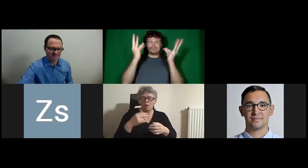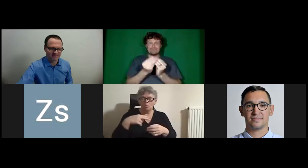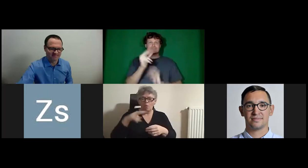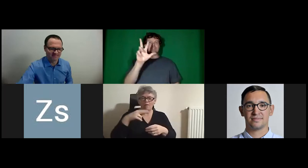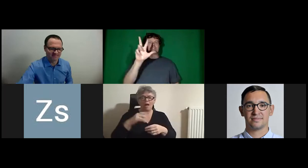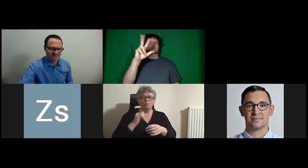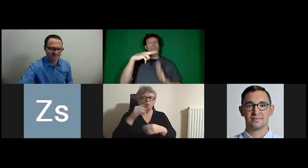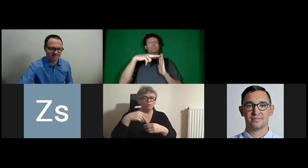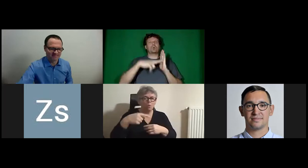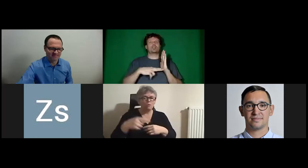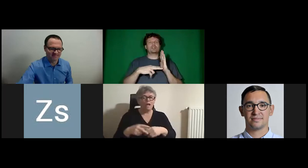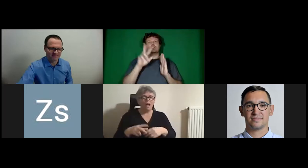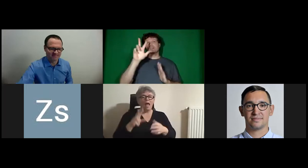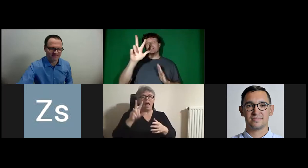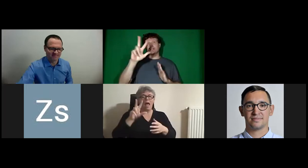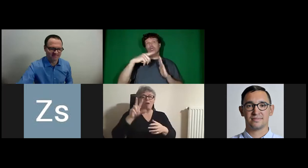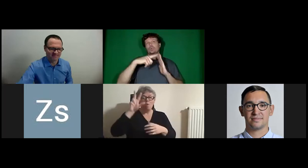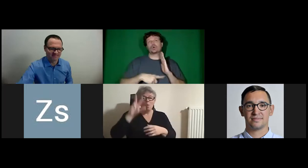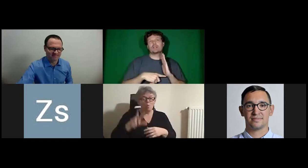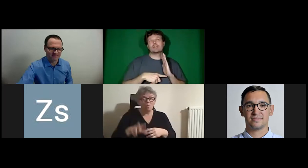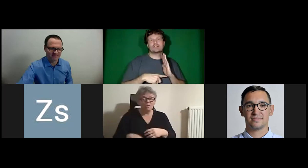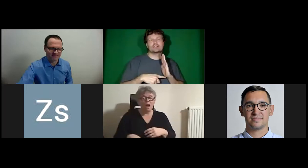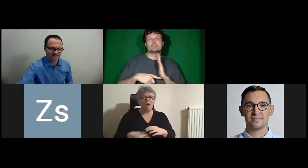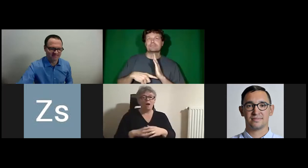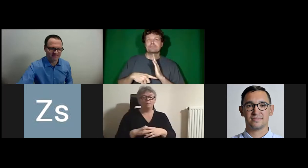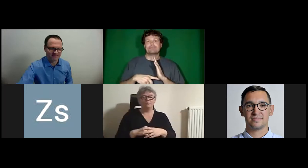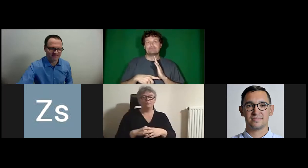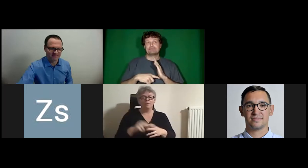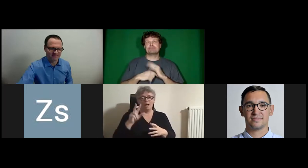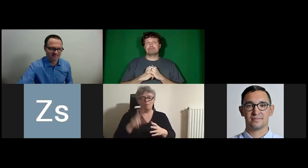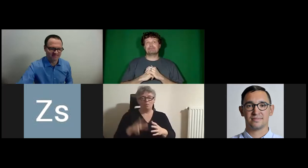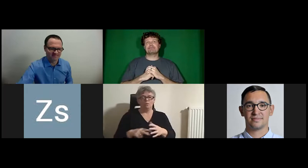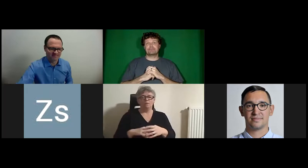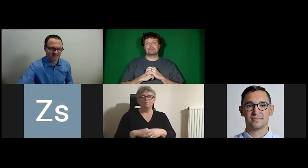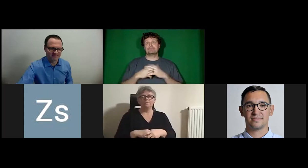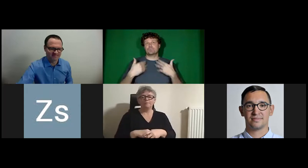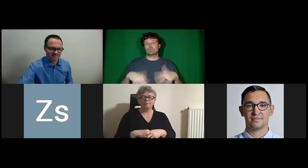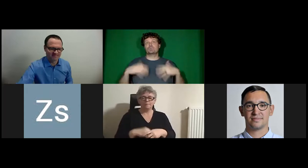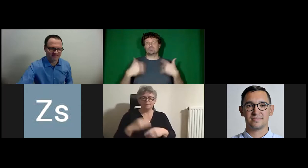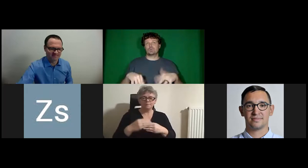And the jury just let me pass to the next round. So I stayed on the show for 3 months.